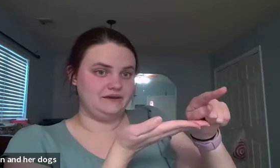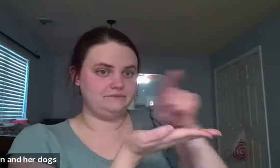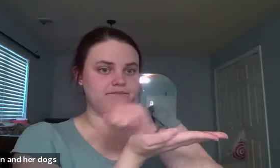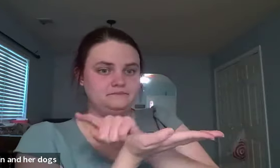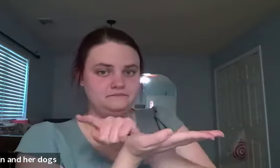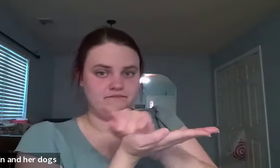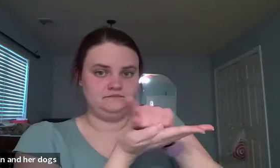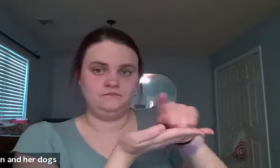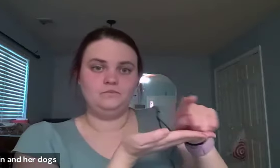Week.